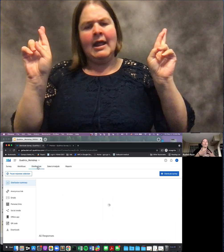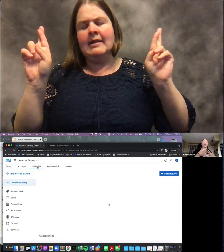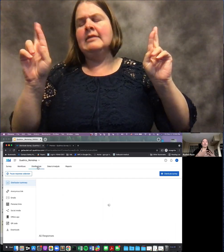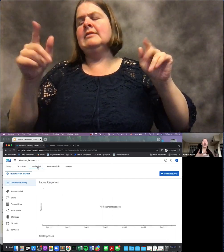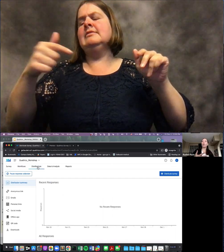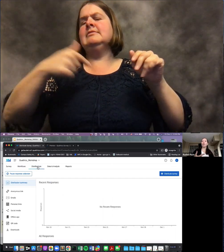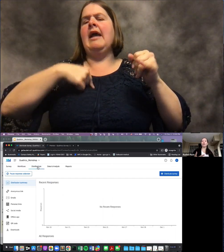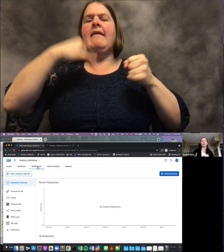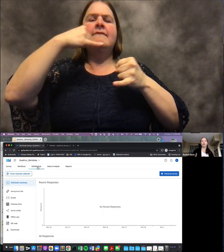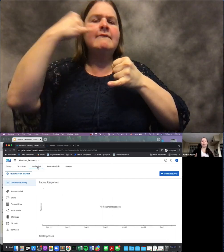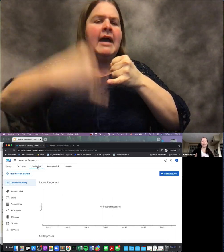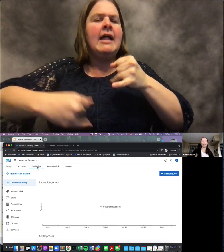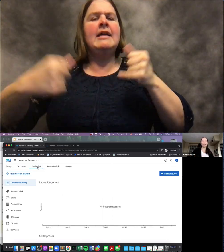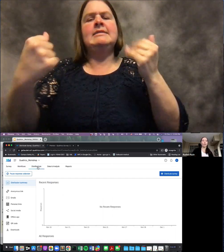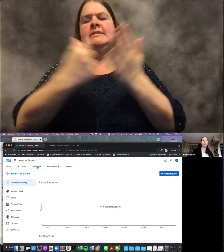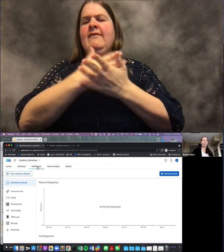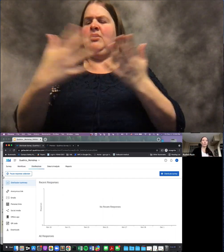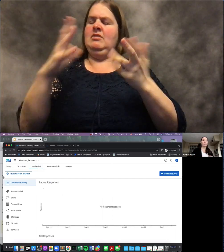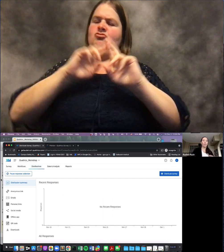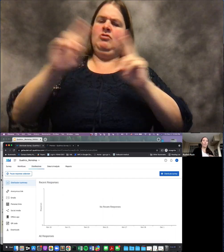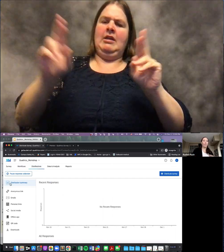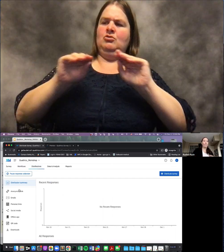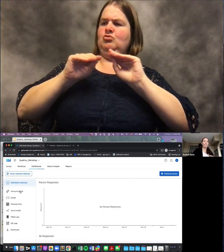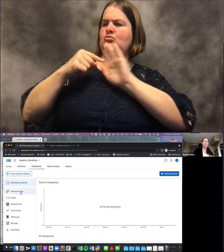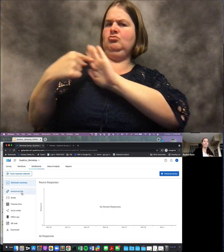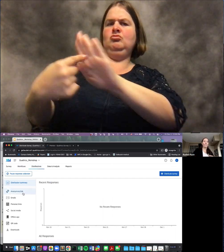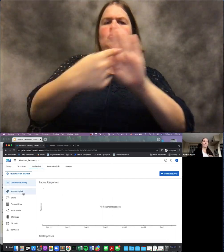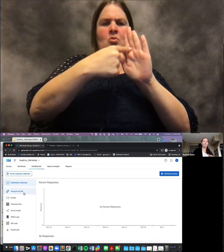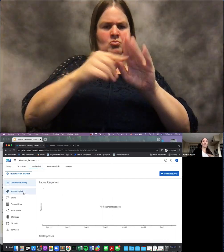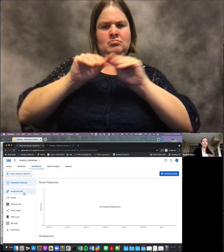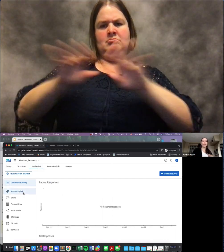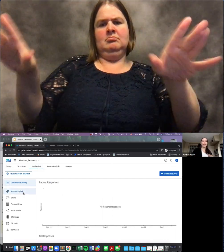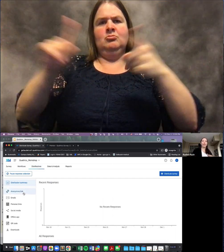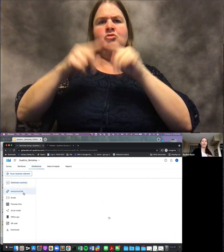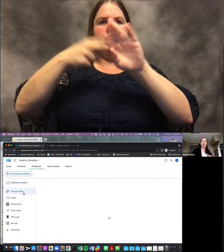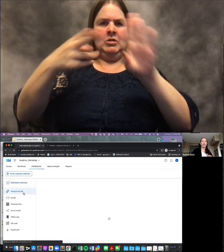it, I want to show it to participants.